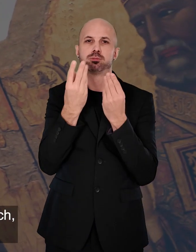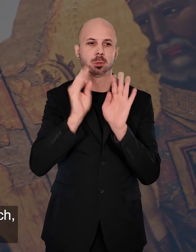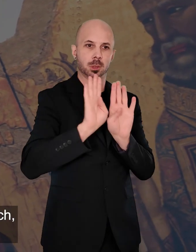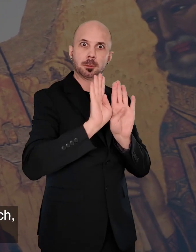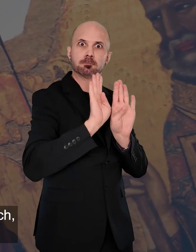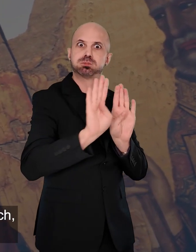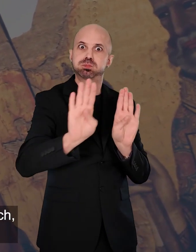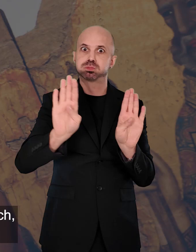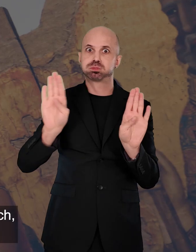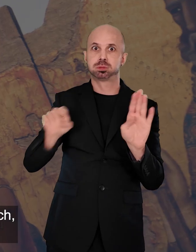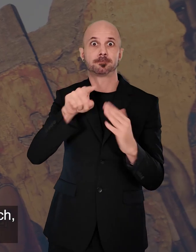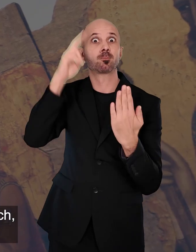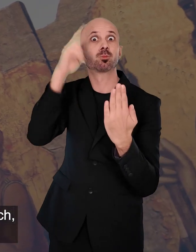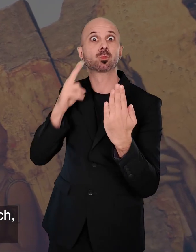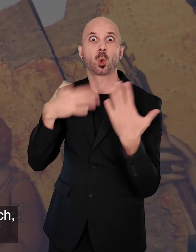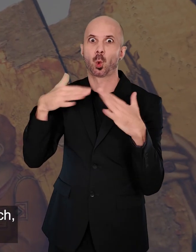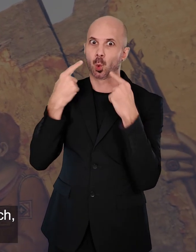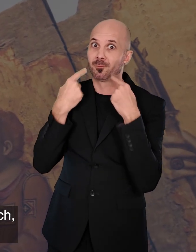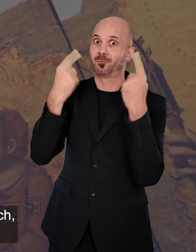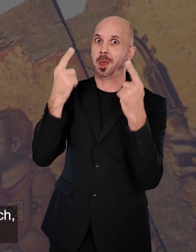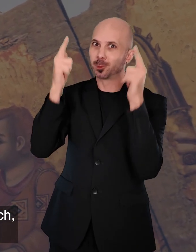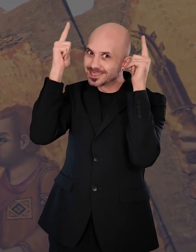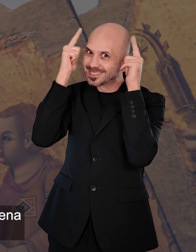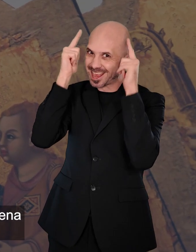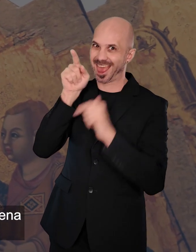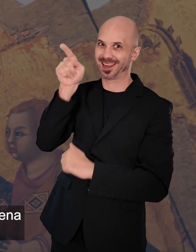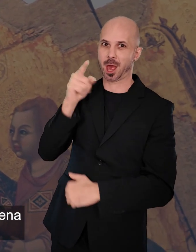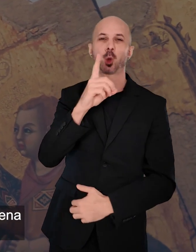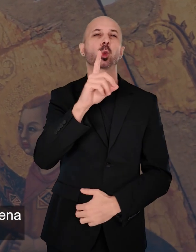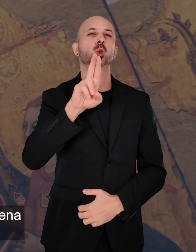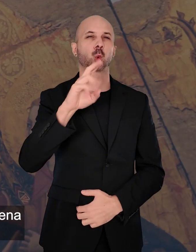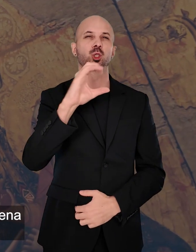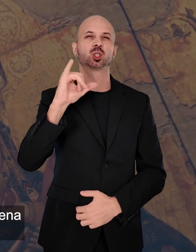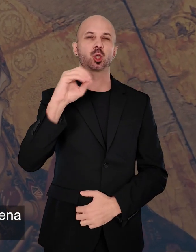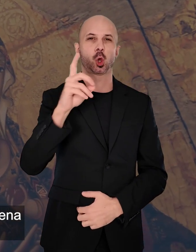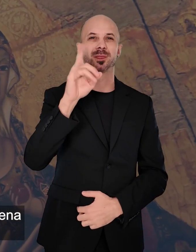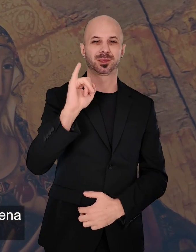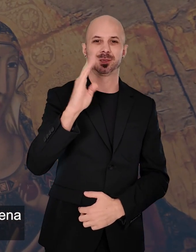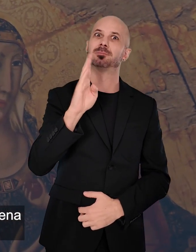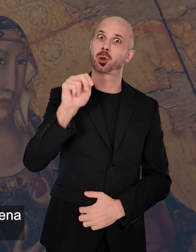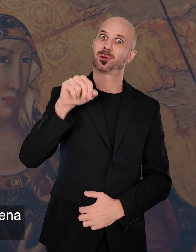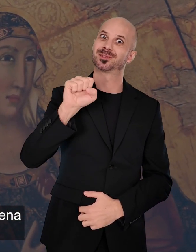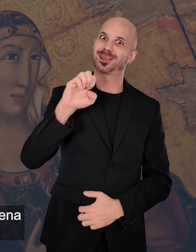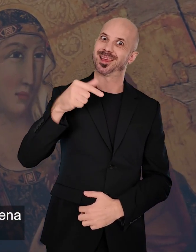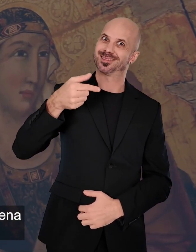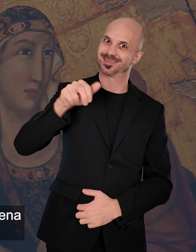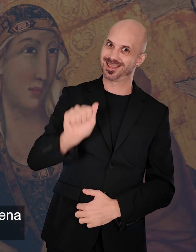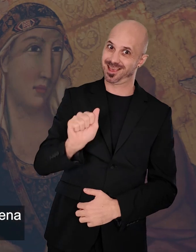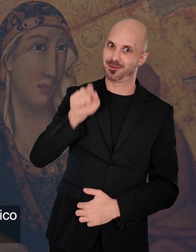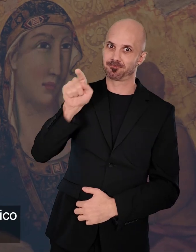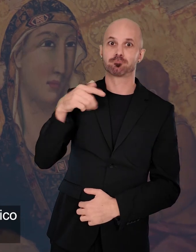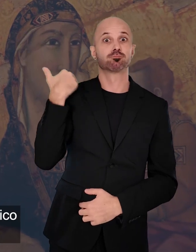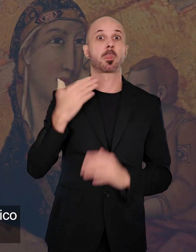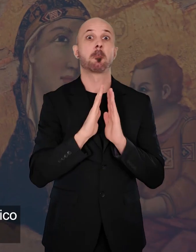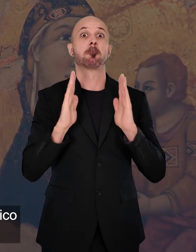a polyptych, painted by the great artist Duccio di Boninsegna from Siena for the main